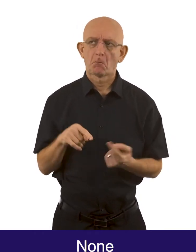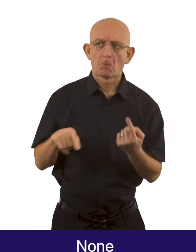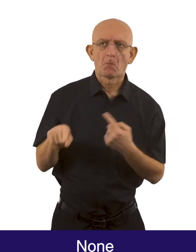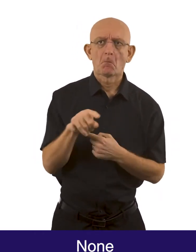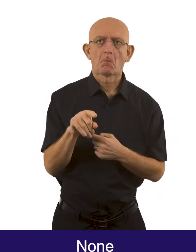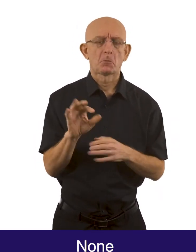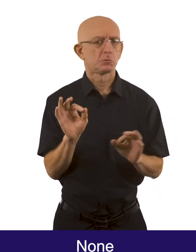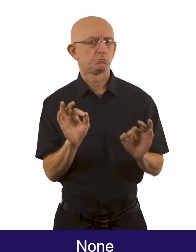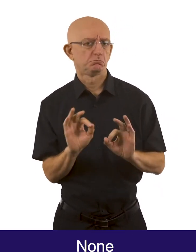None.